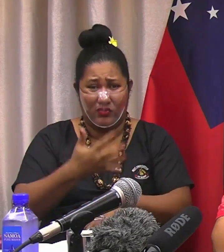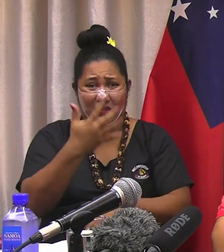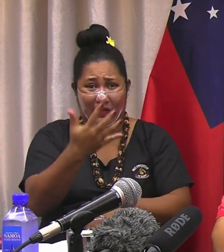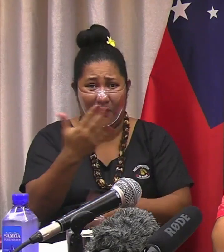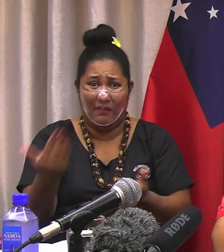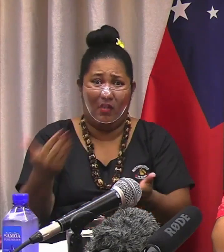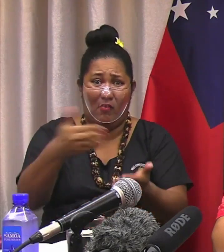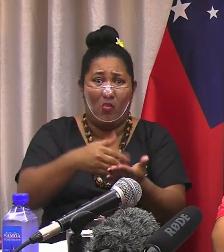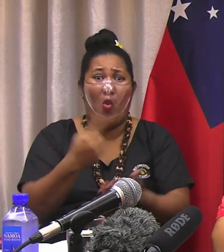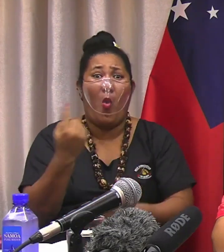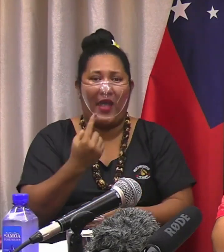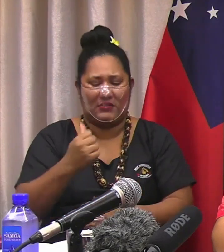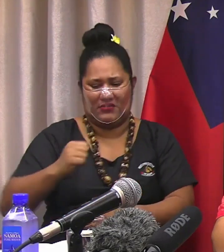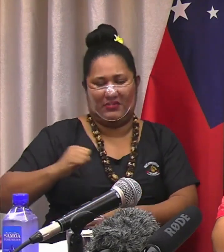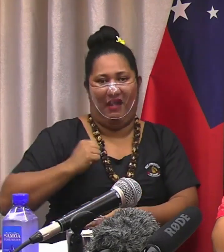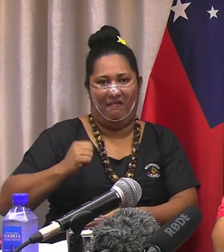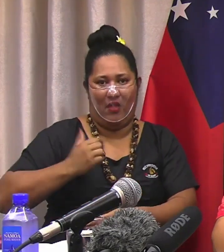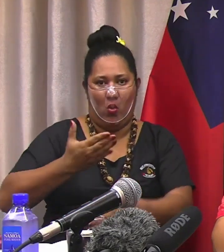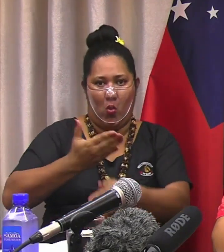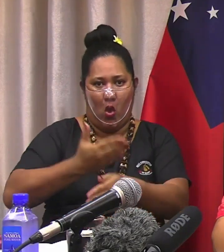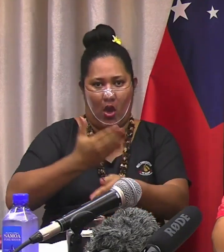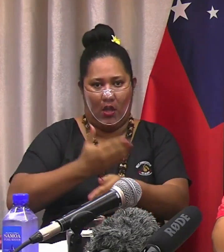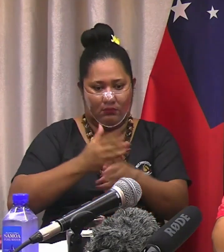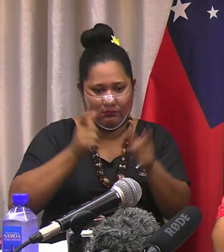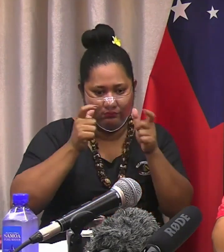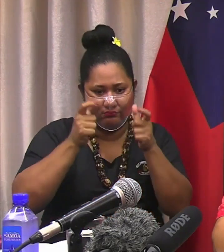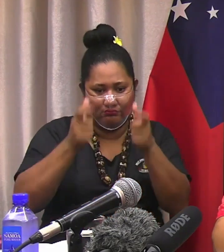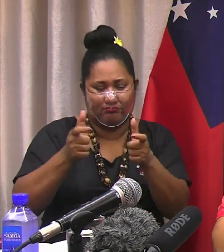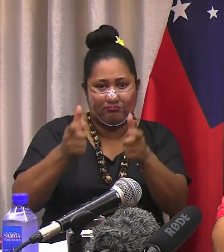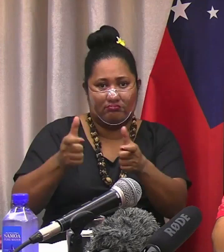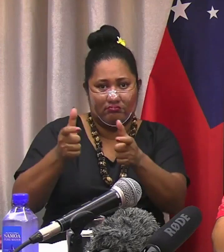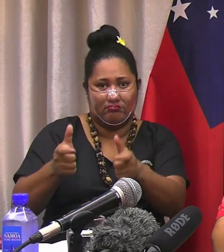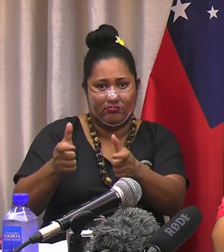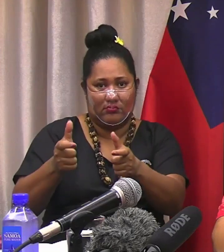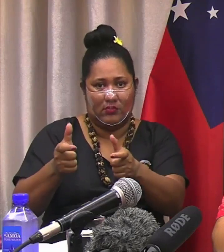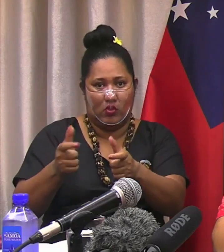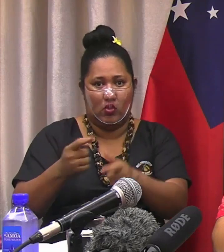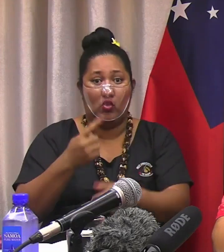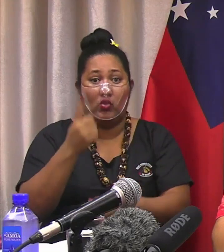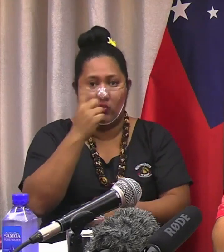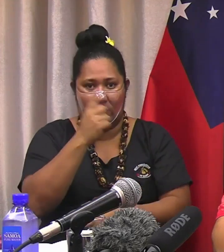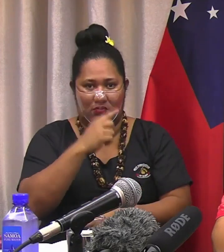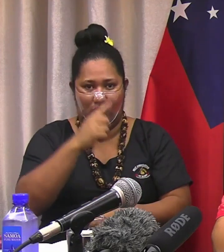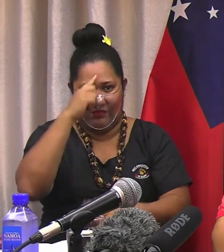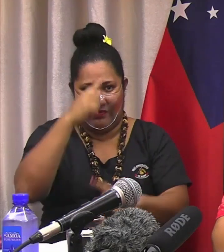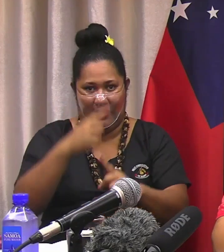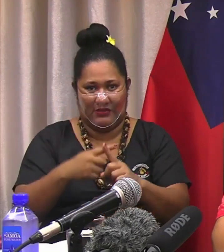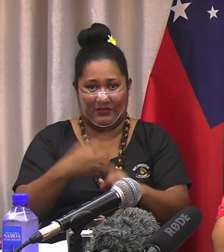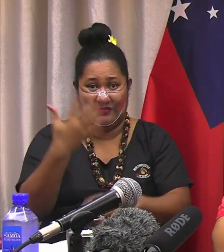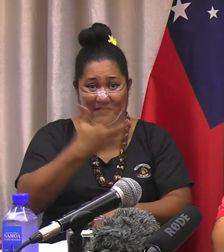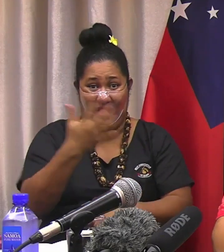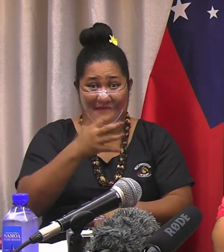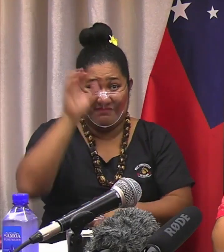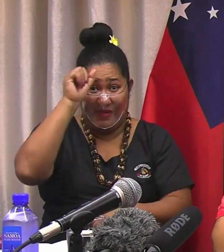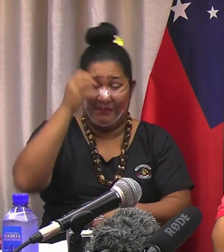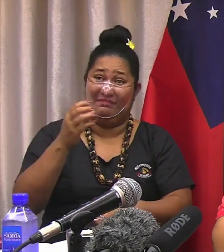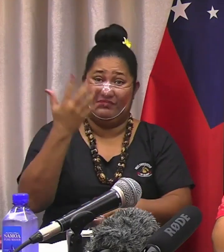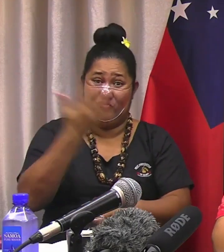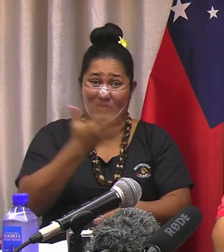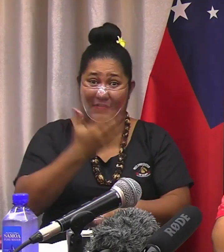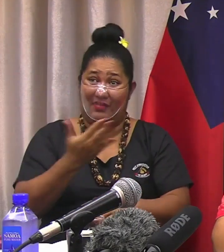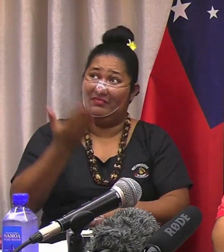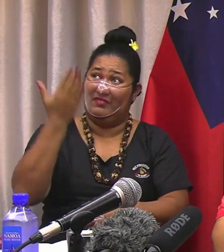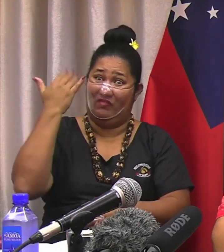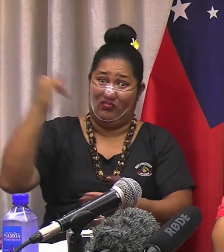le au fai ngā luenga, o lo vava aia ilato e to se fulu lima, na mua mua pēsia ile